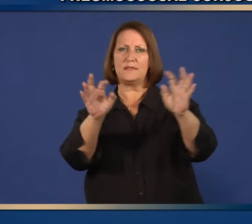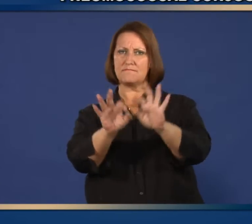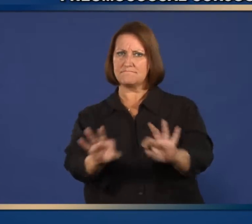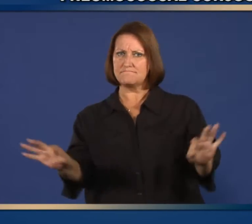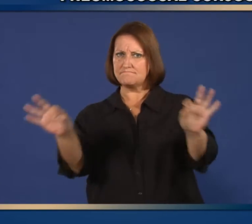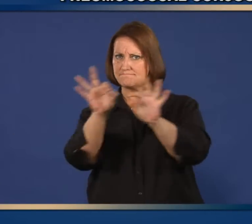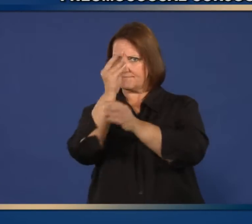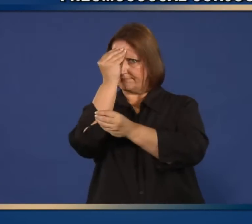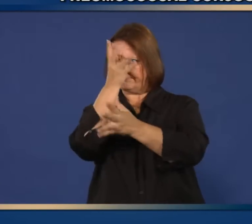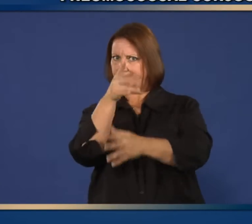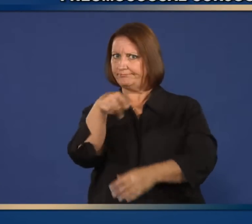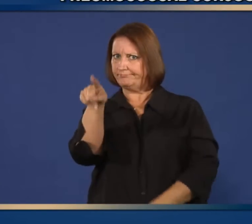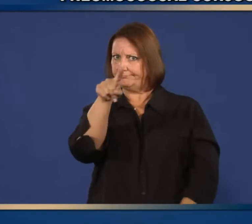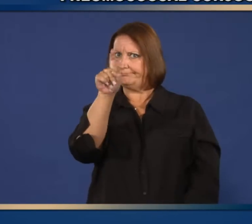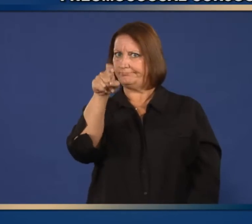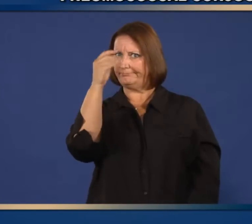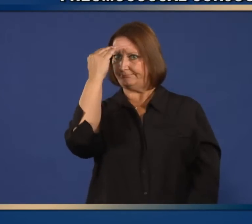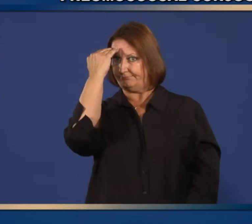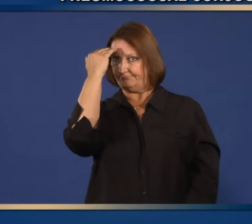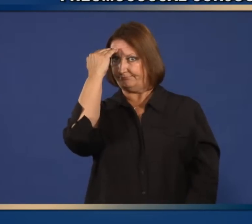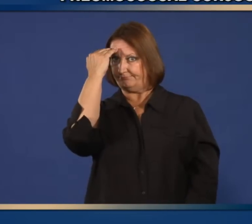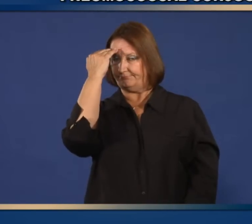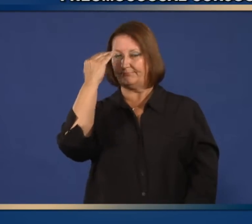What you need to know.